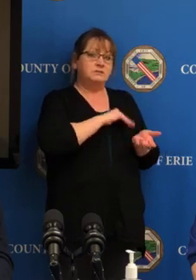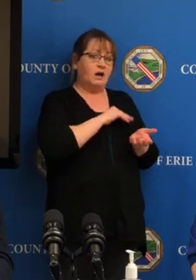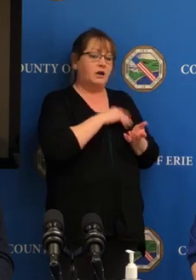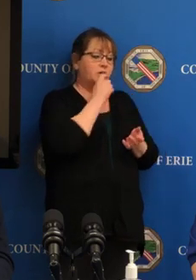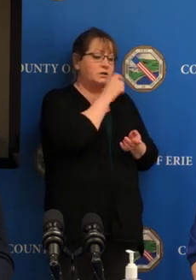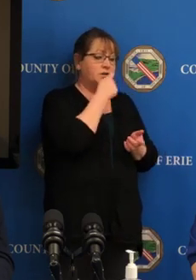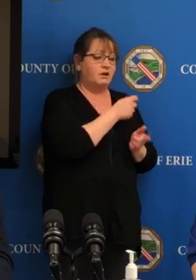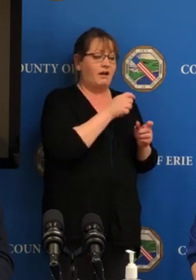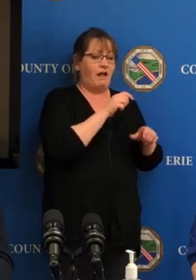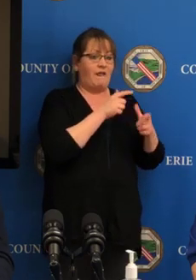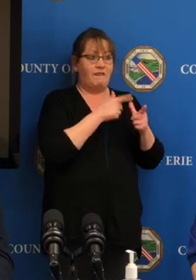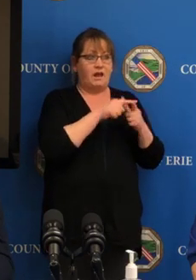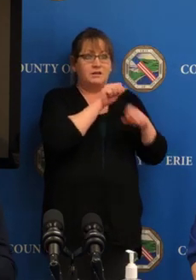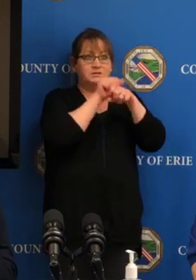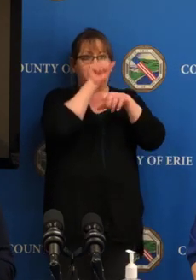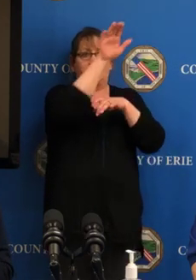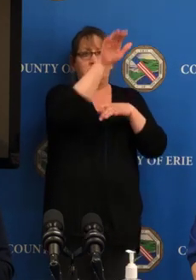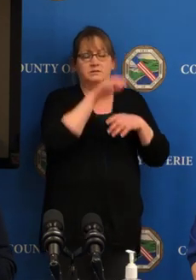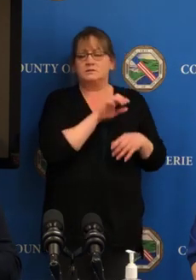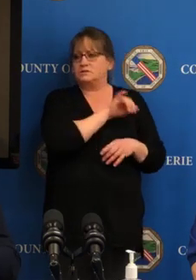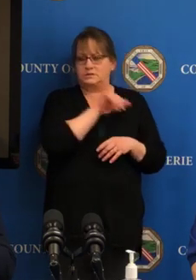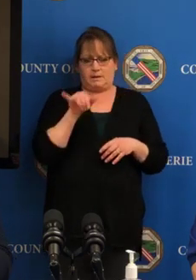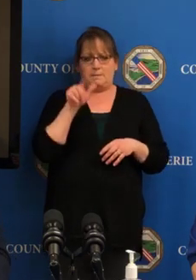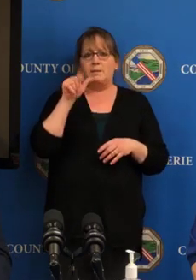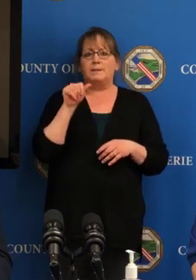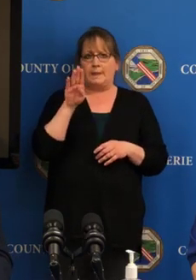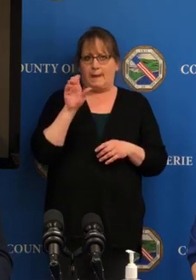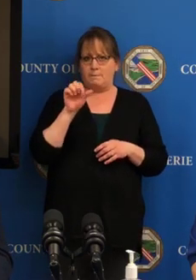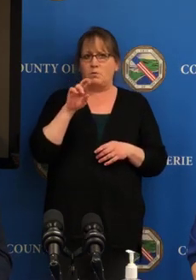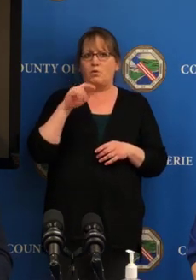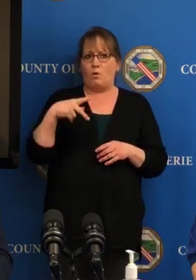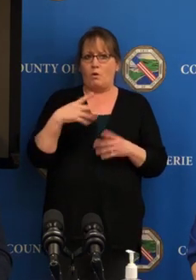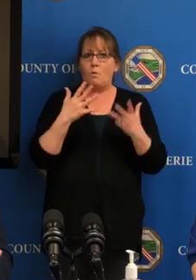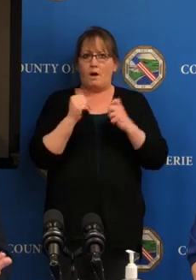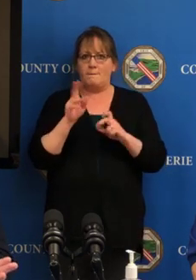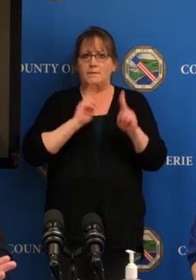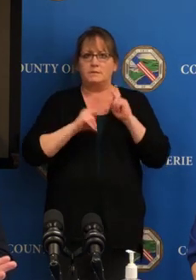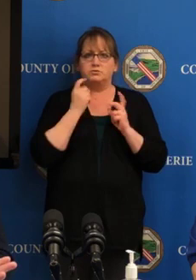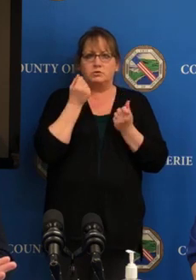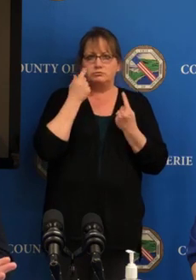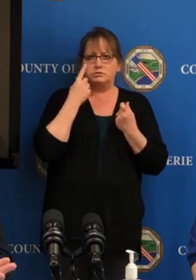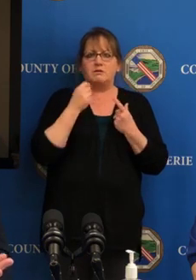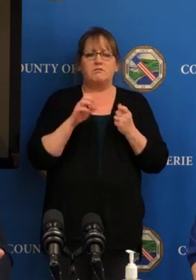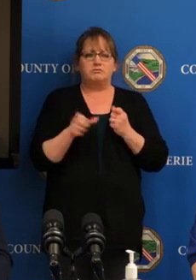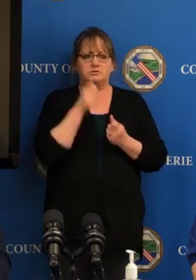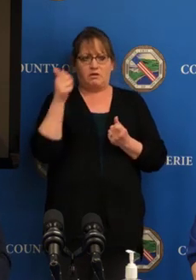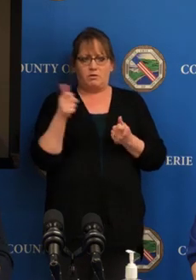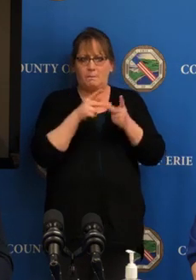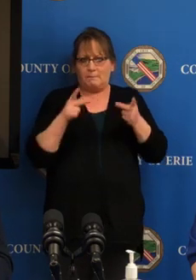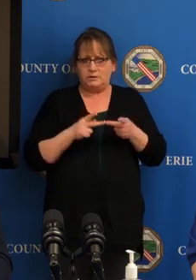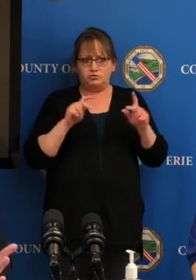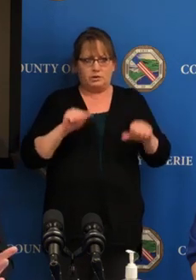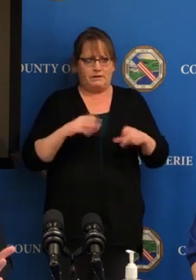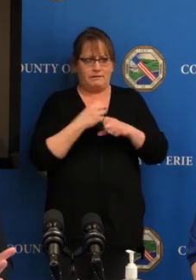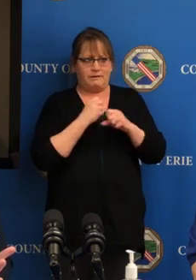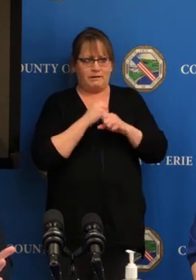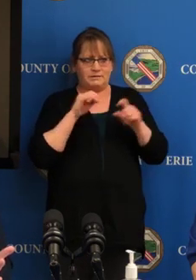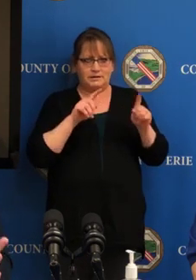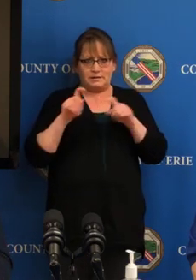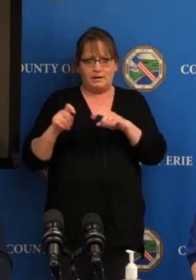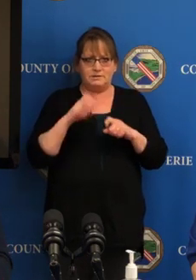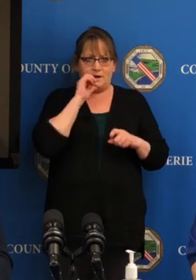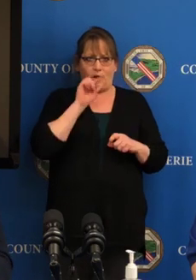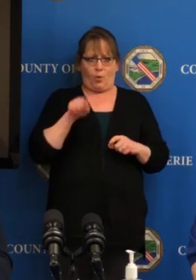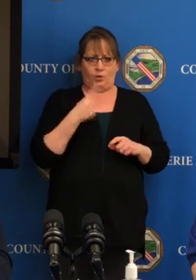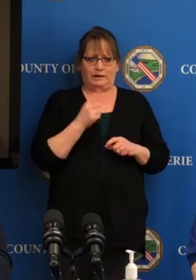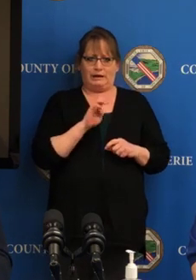doctor's office, and the same for LabCorp. So we want people to understand there are other entities out there that are testing, not just in Erie County, but across Western New York,